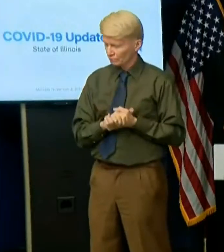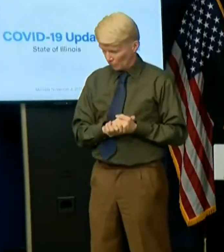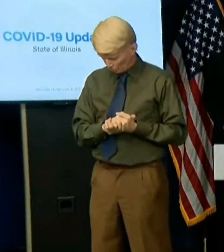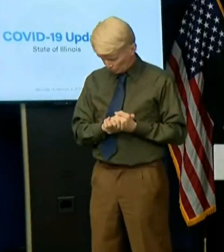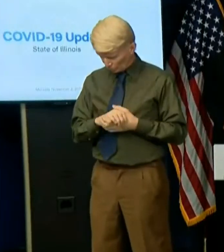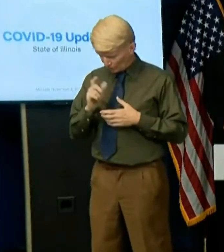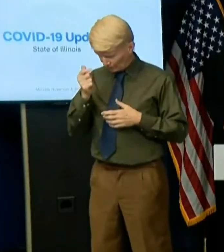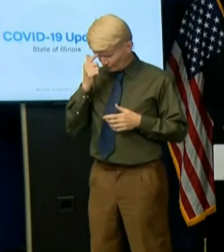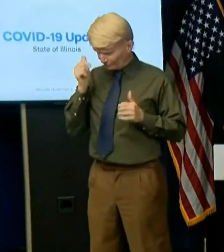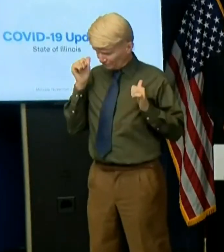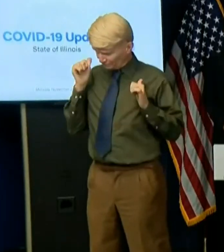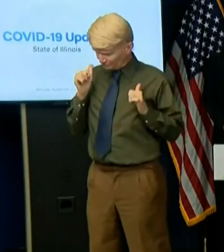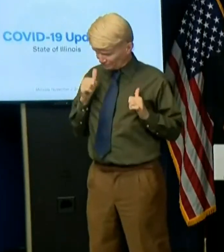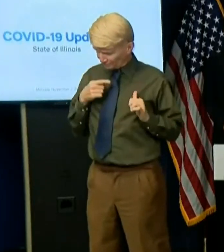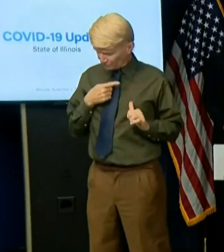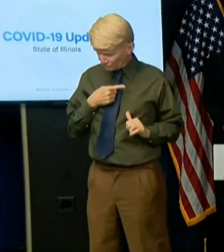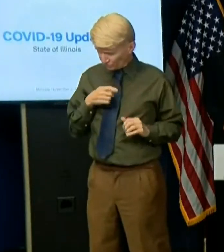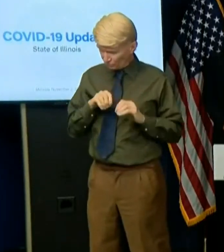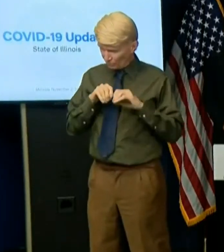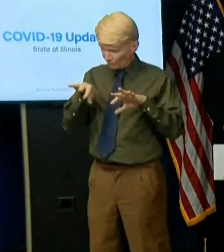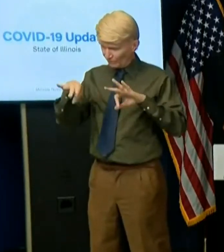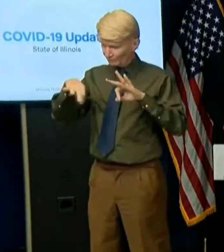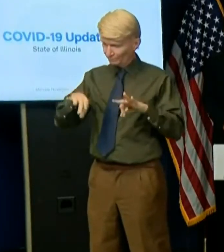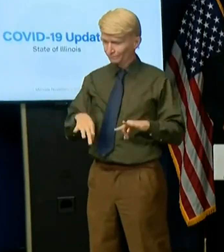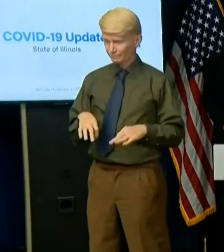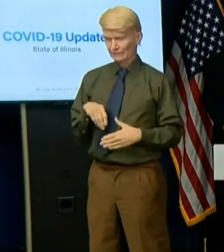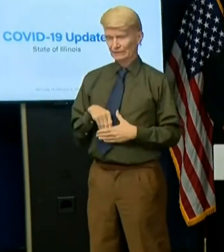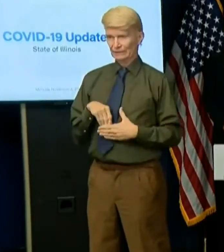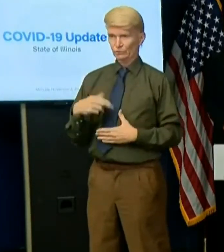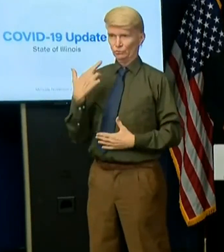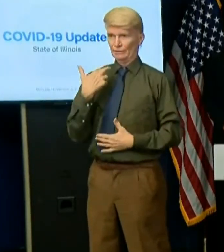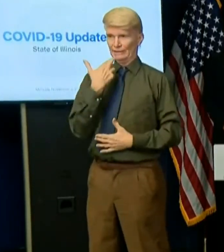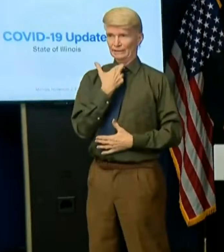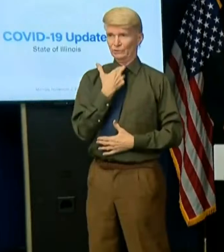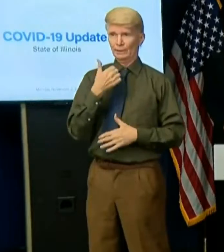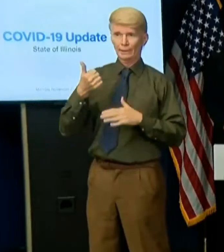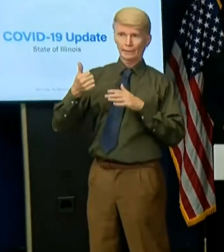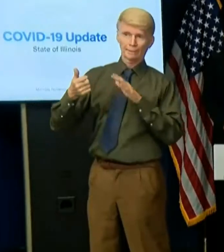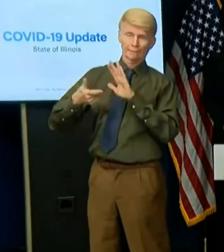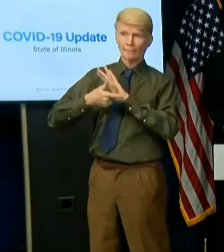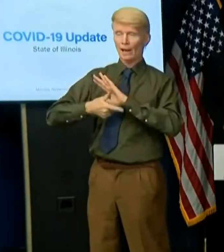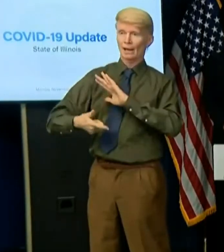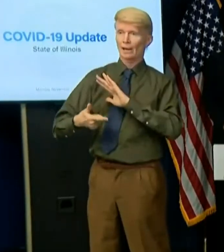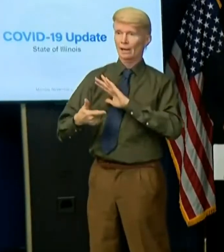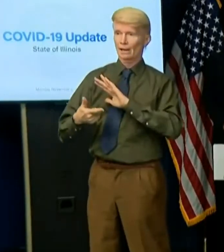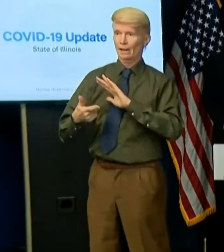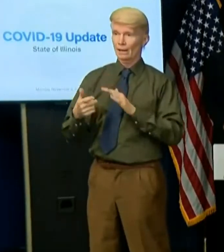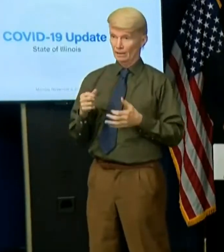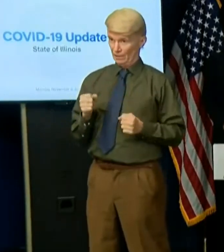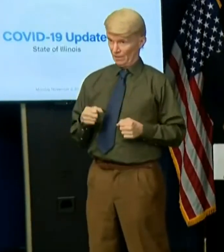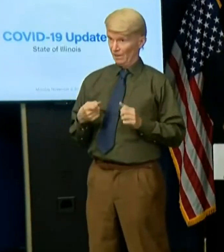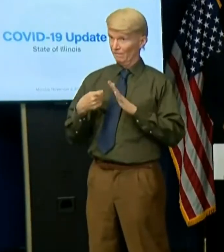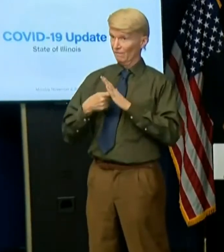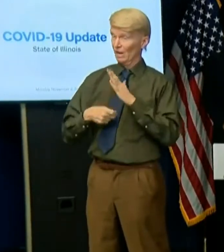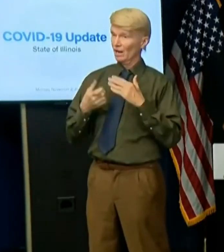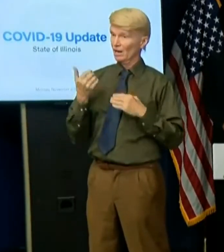the governor clarify whether violations of the in-person dining ban at restaurants and bars could result in a misdemeanor fine under the non-compliance